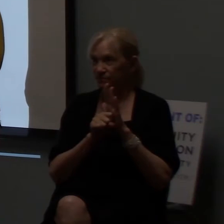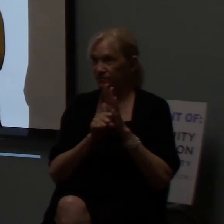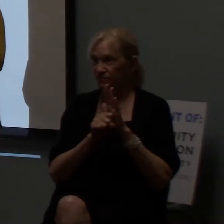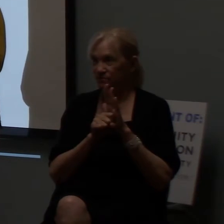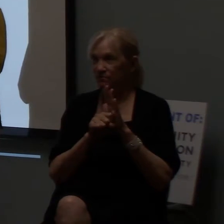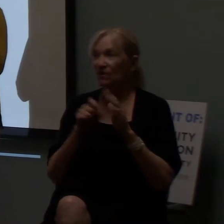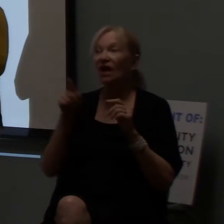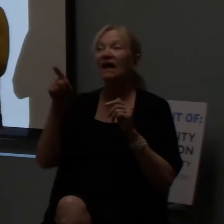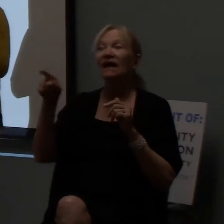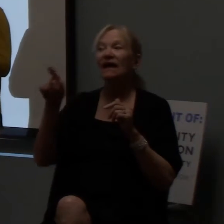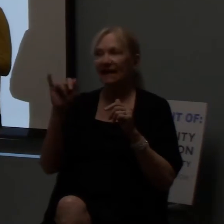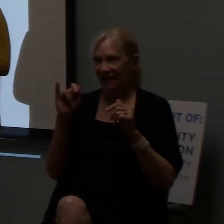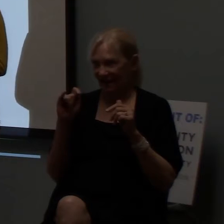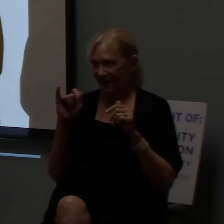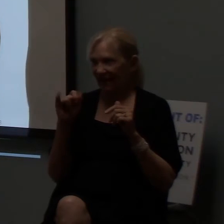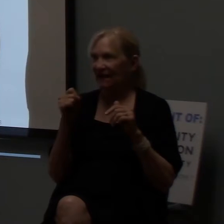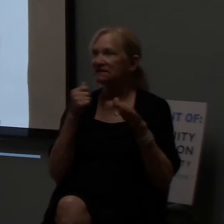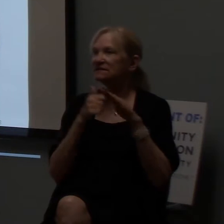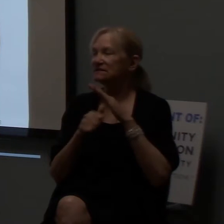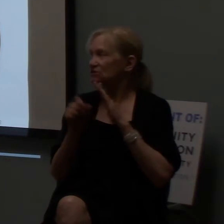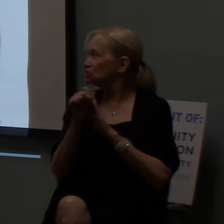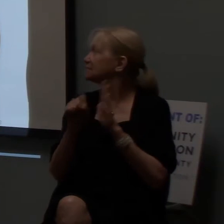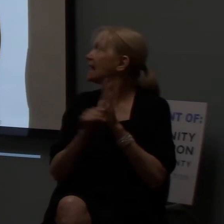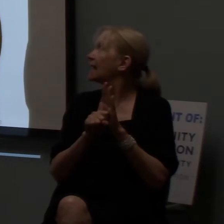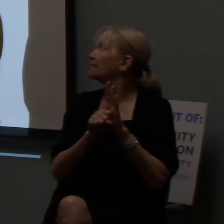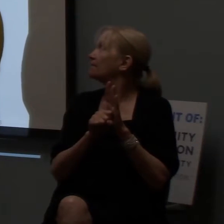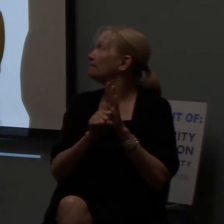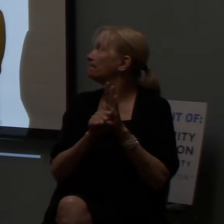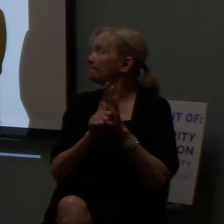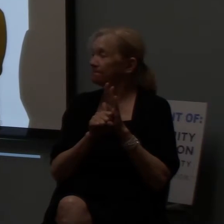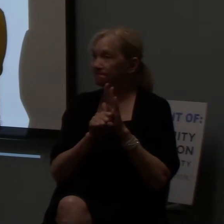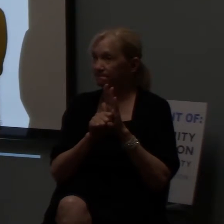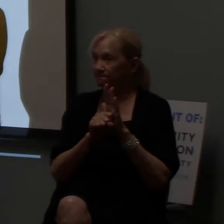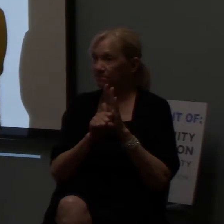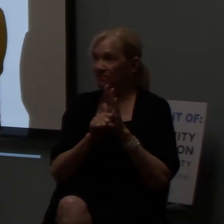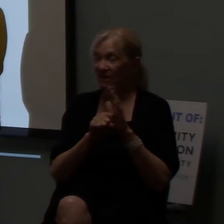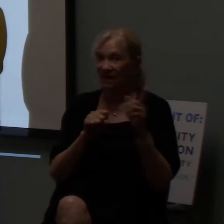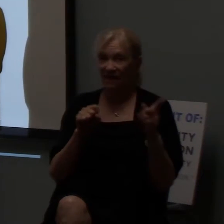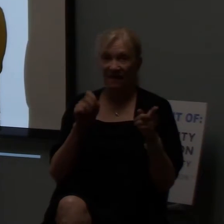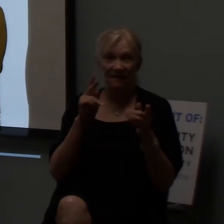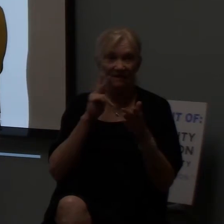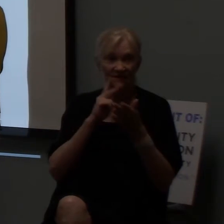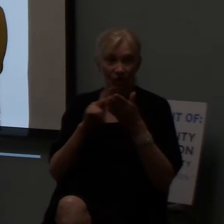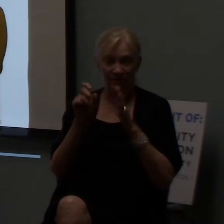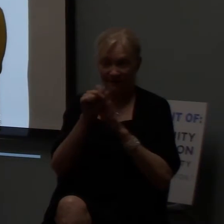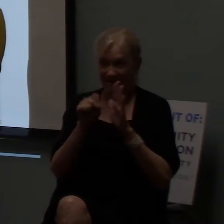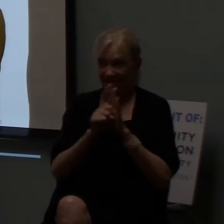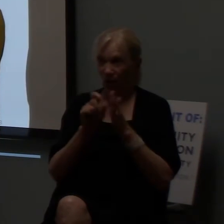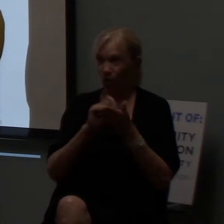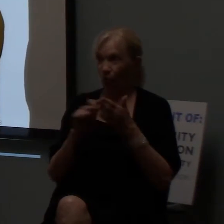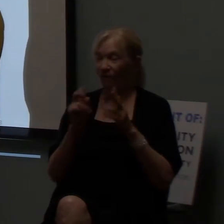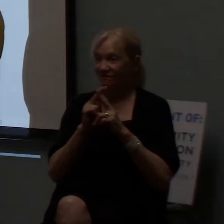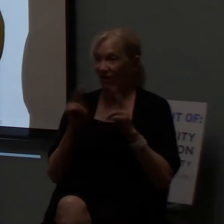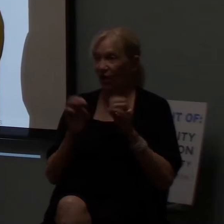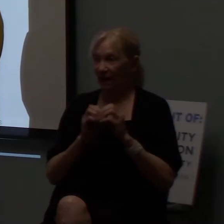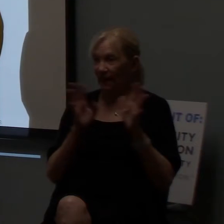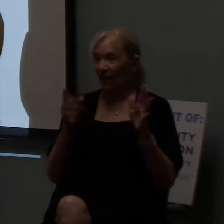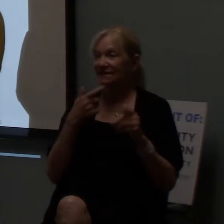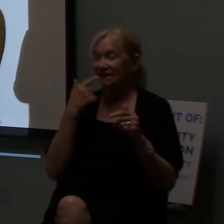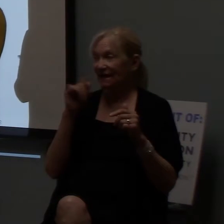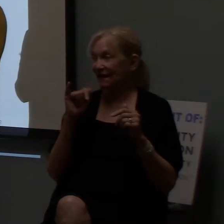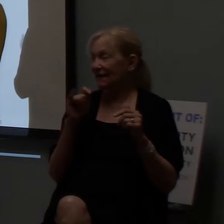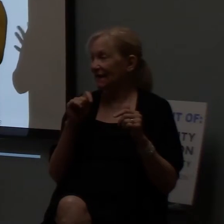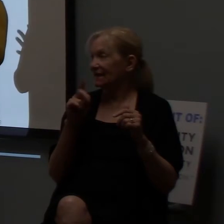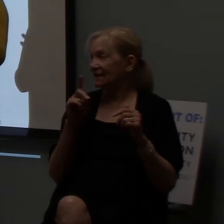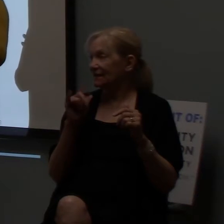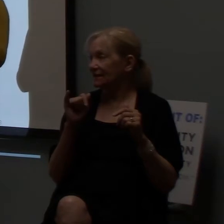state, and I've asked Dwight Shellman, who's the guy who knows this stuff at the Secretary of State's office, and he wrote a very clear letter that said it did. Well,